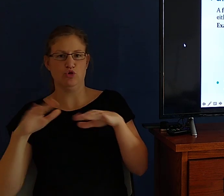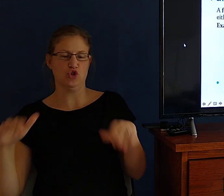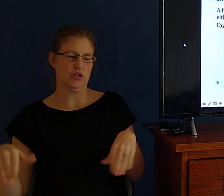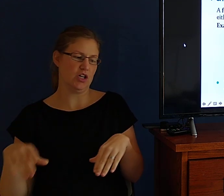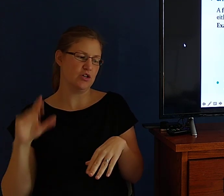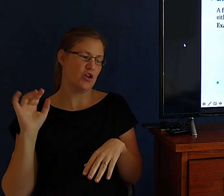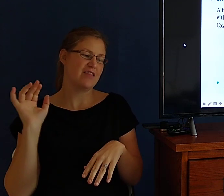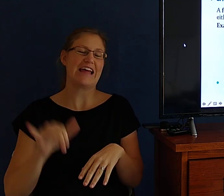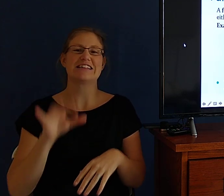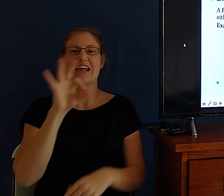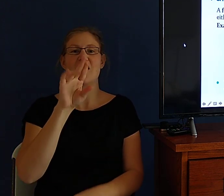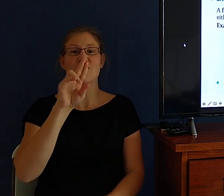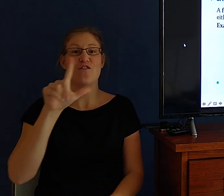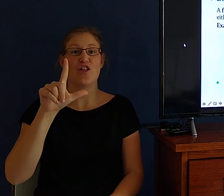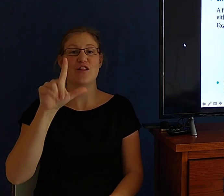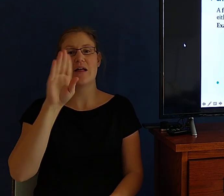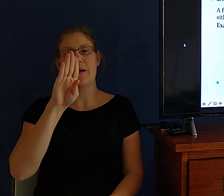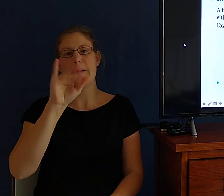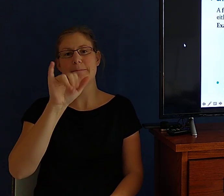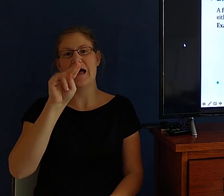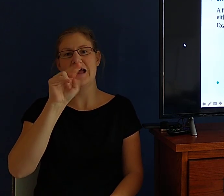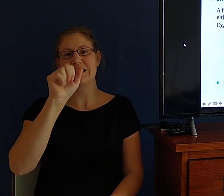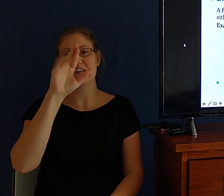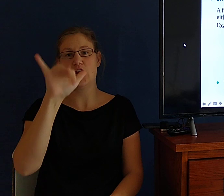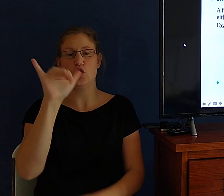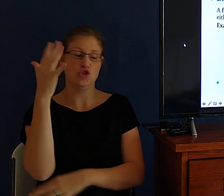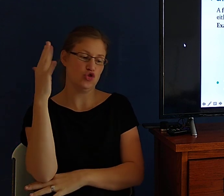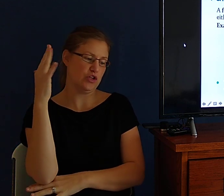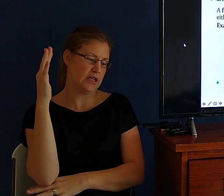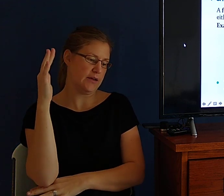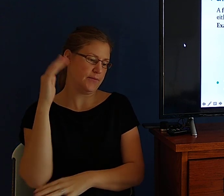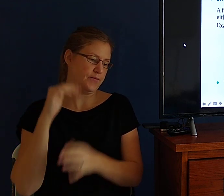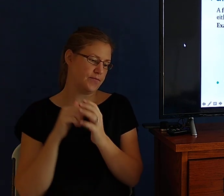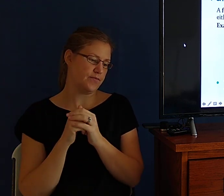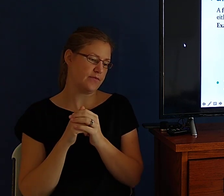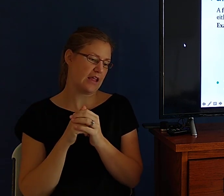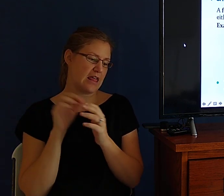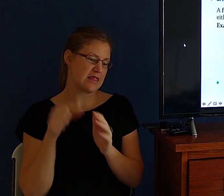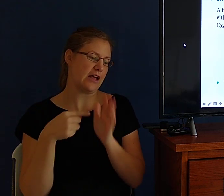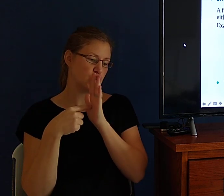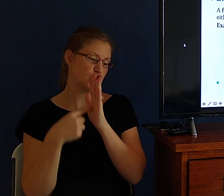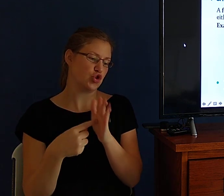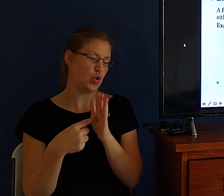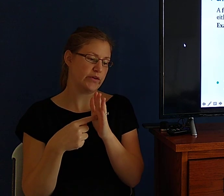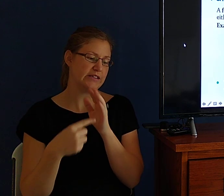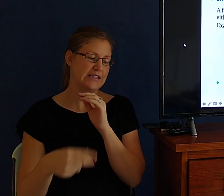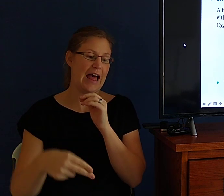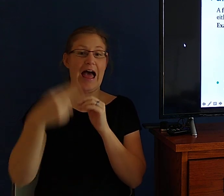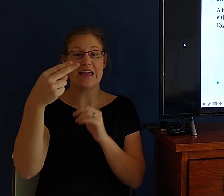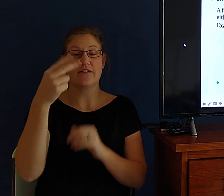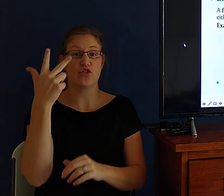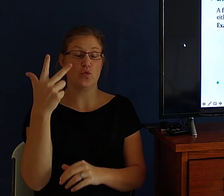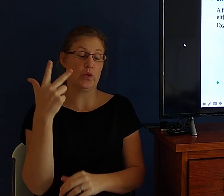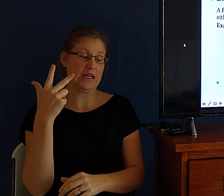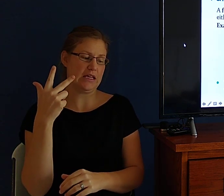full binary tree, and that shows the height of the tree and the terminal, which